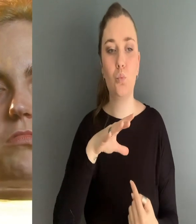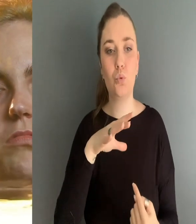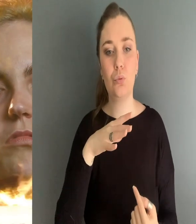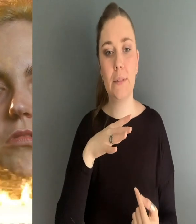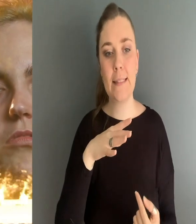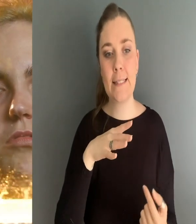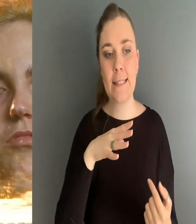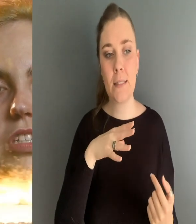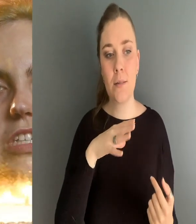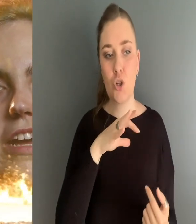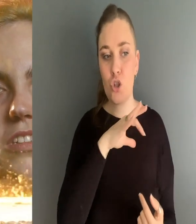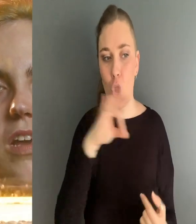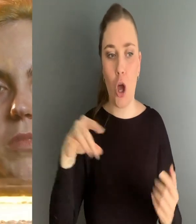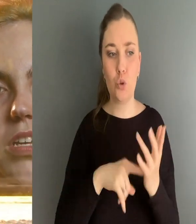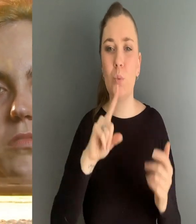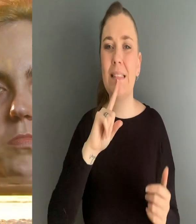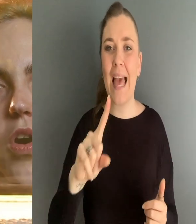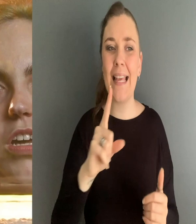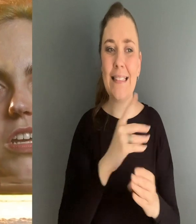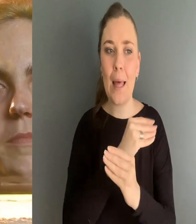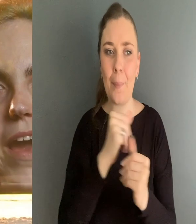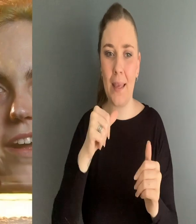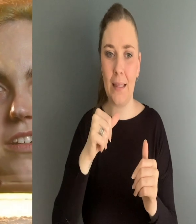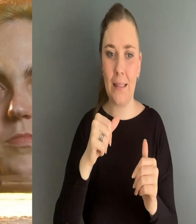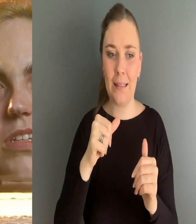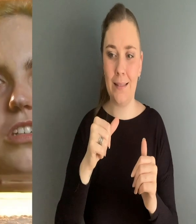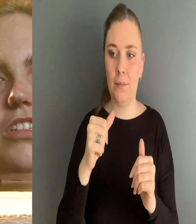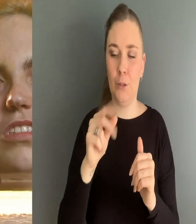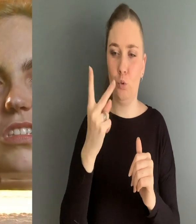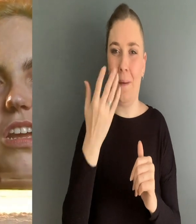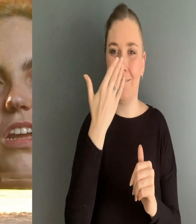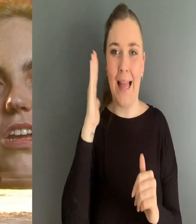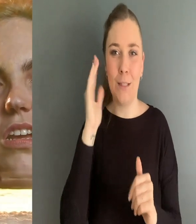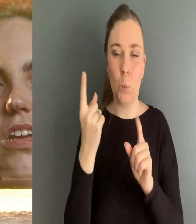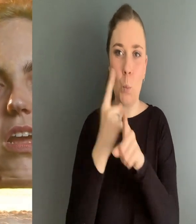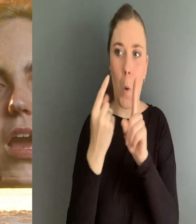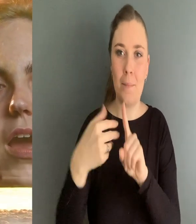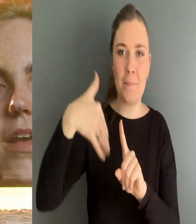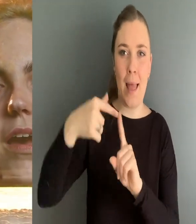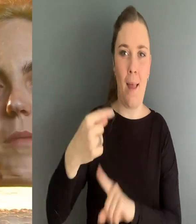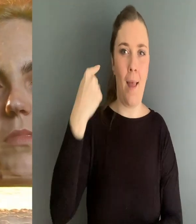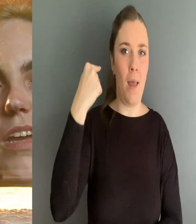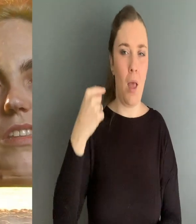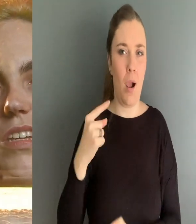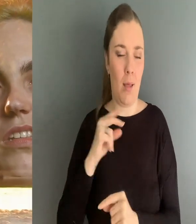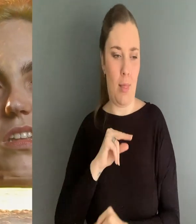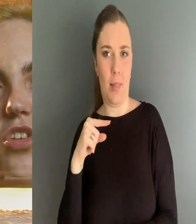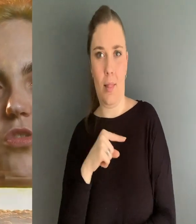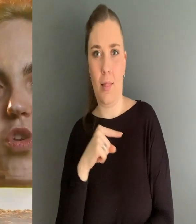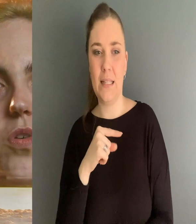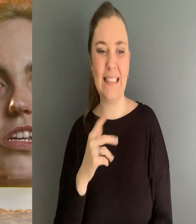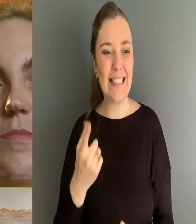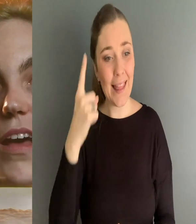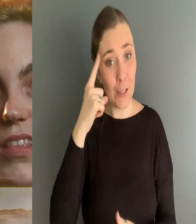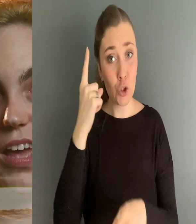say something behind their back because um they think that